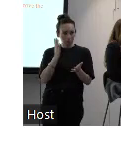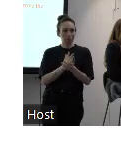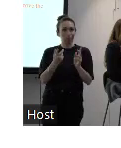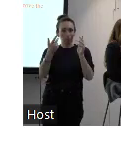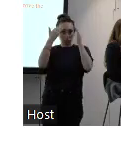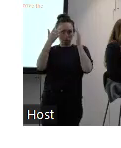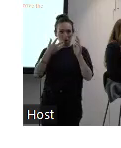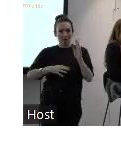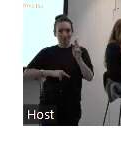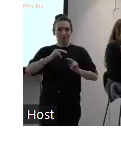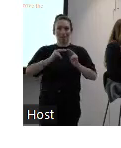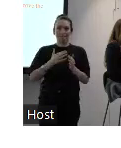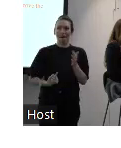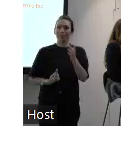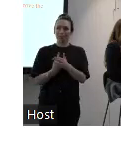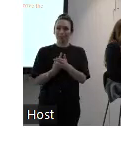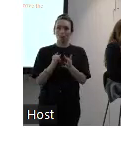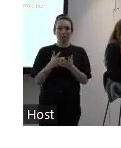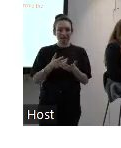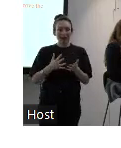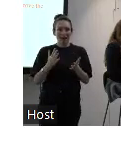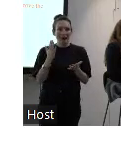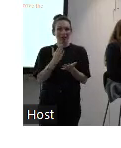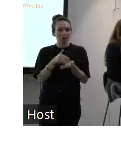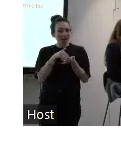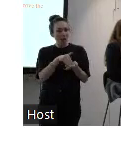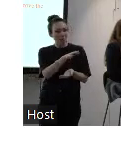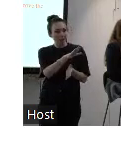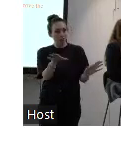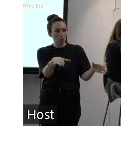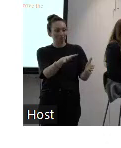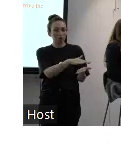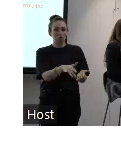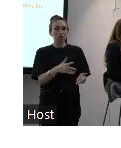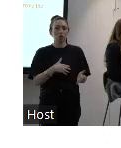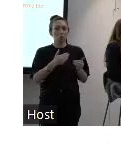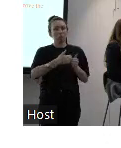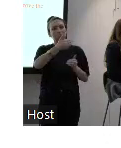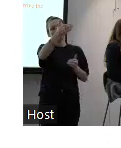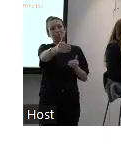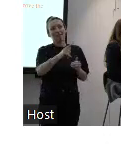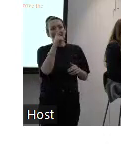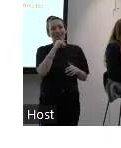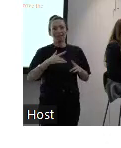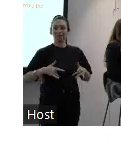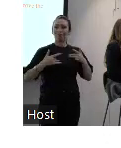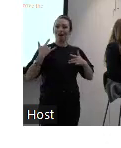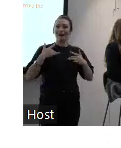children's lives. We can completely set them up on a different pathway long term to help them thrive in